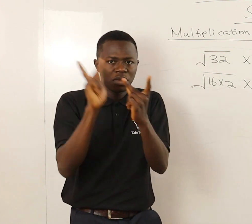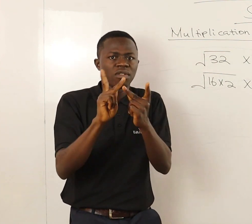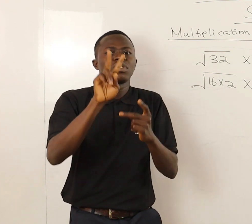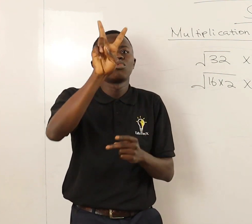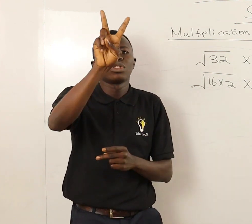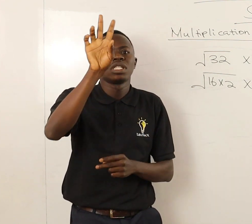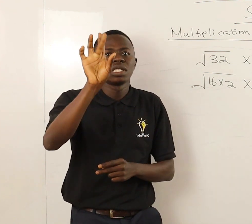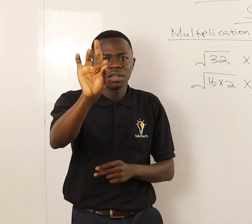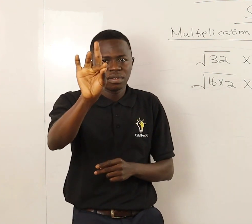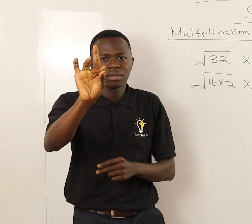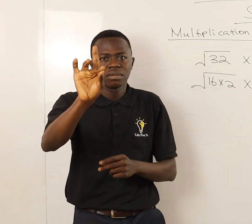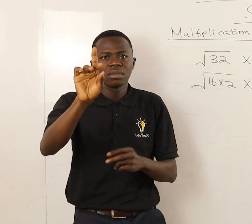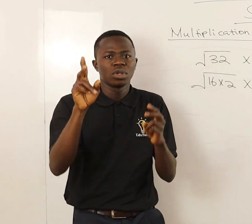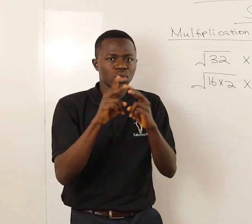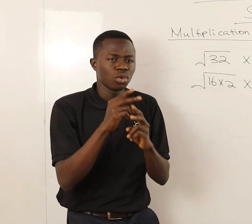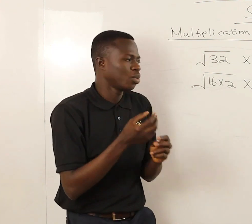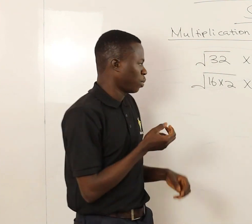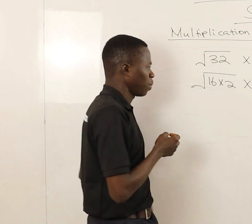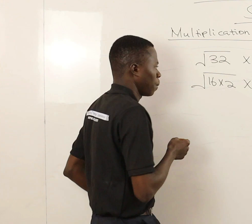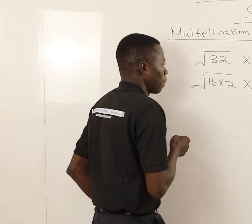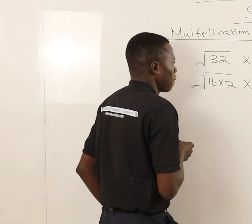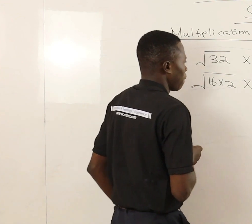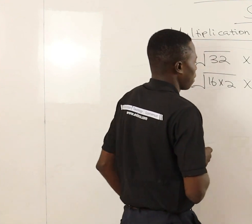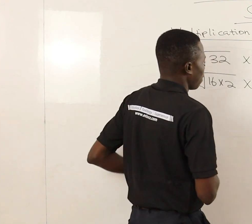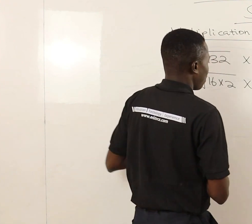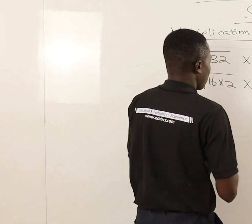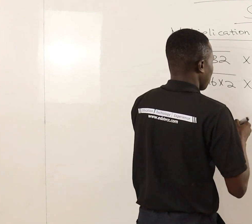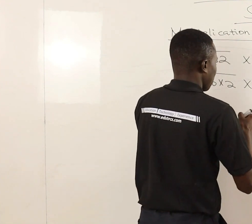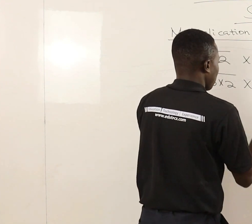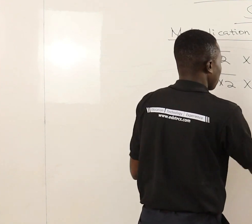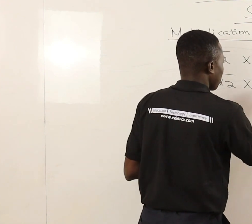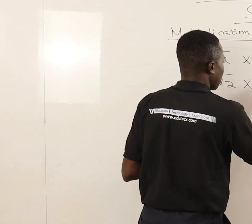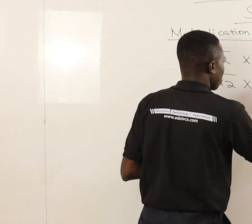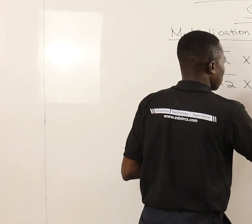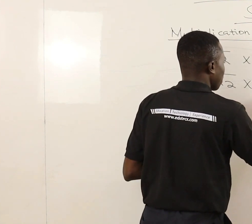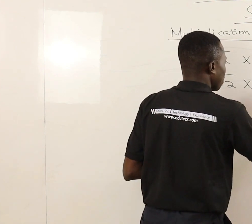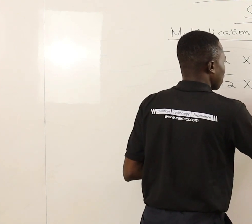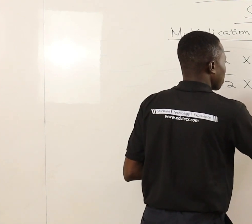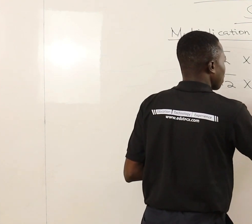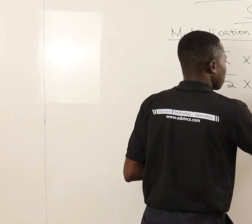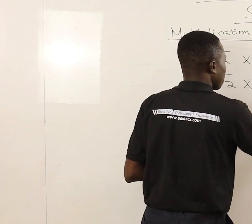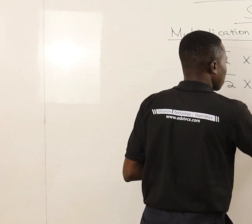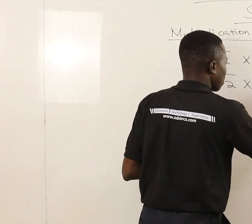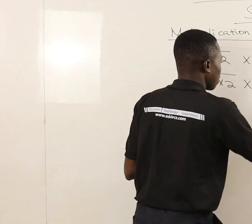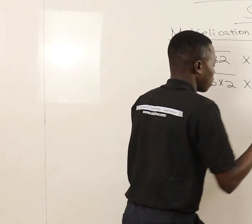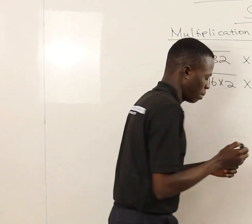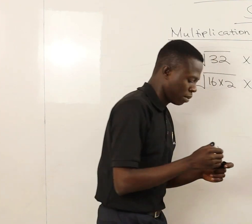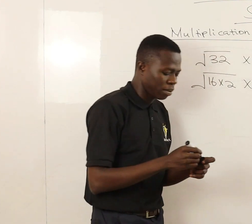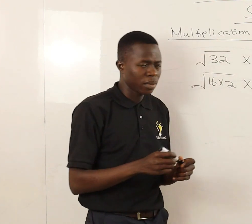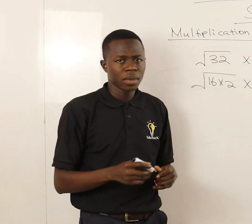then we have 27. So 9, which is a perfect square, multiplied by 3 is going to give us 27. So that is what we are going to